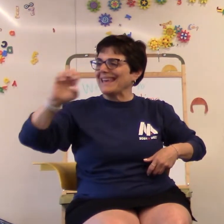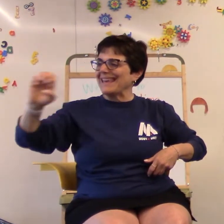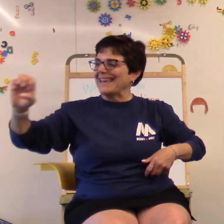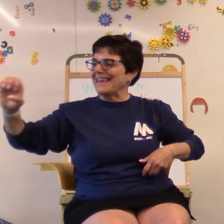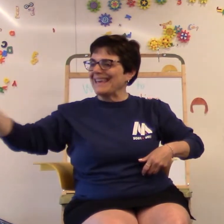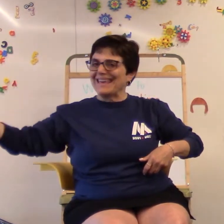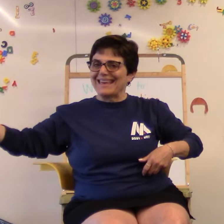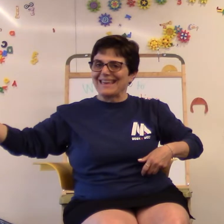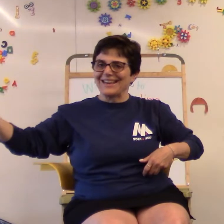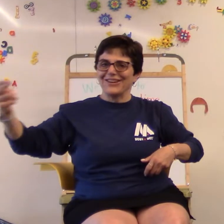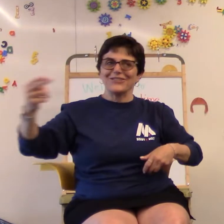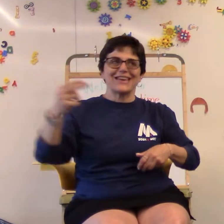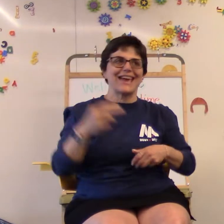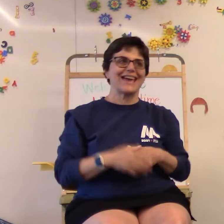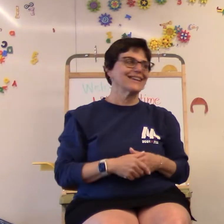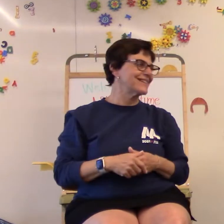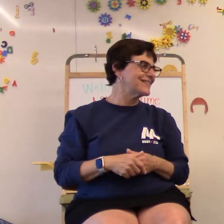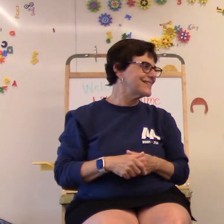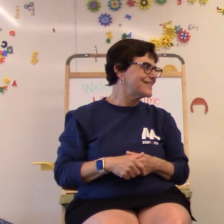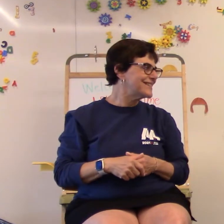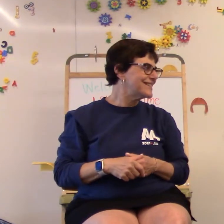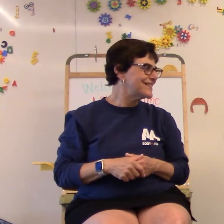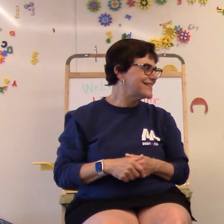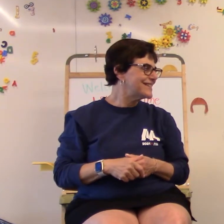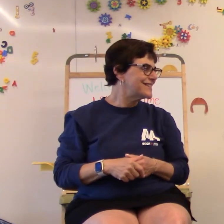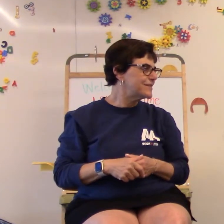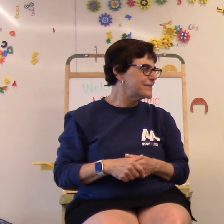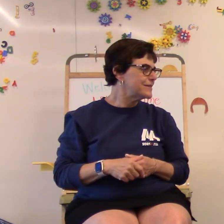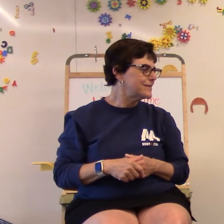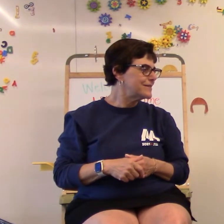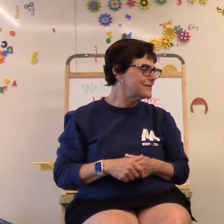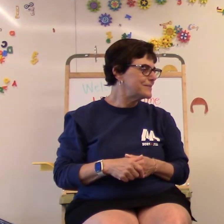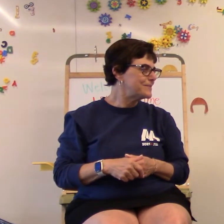Wow, ee. Okay.